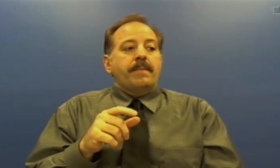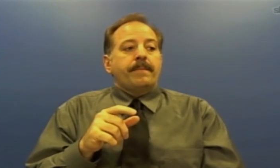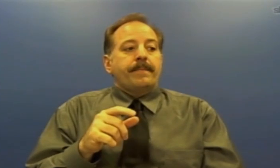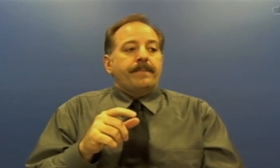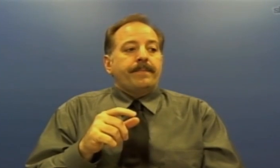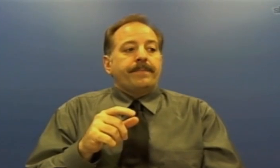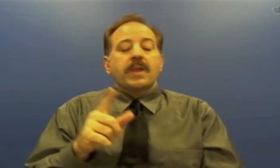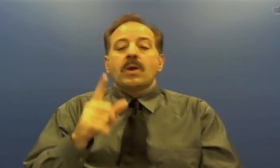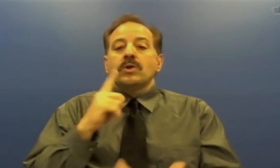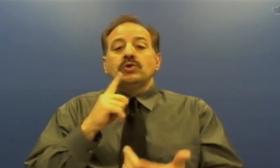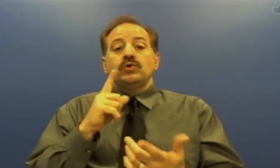there.